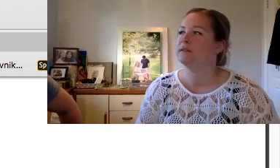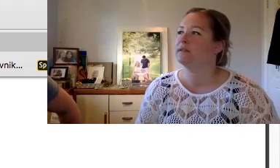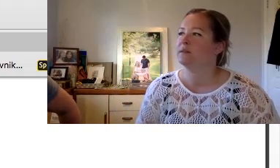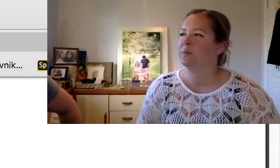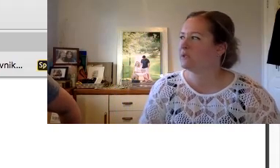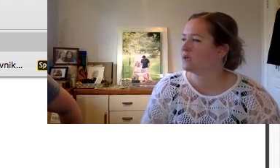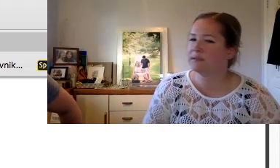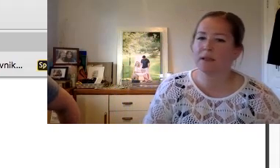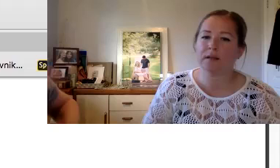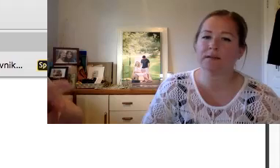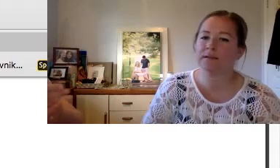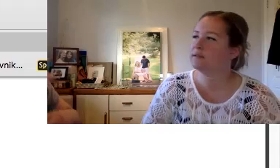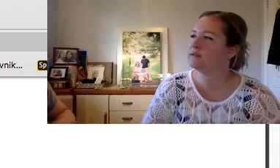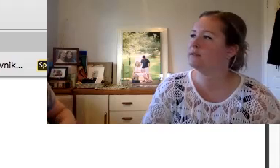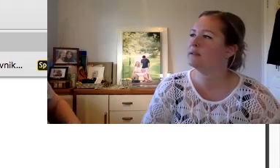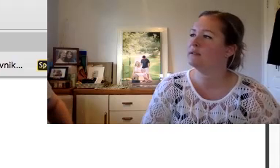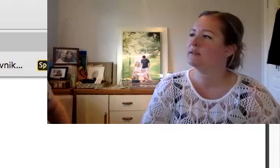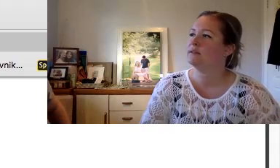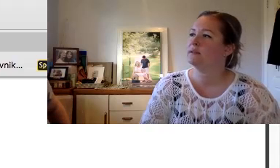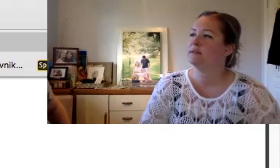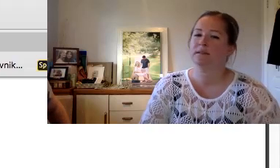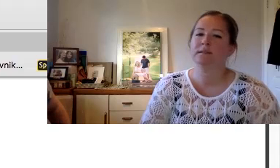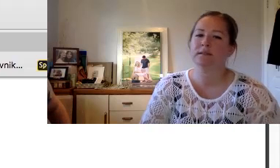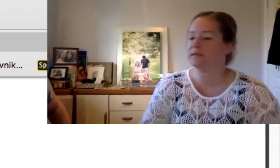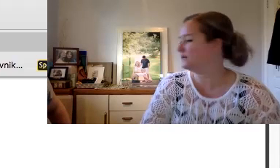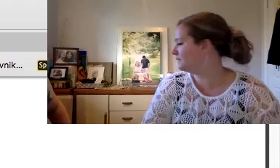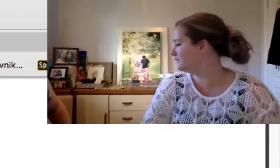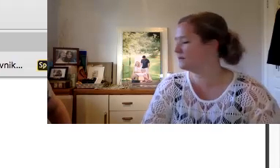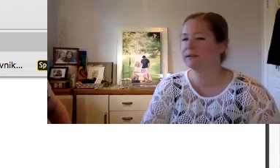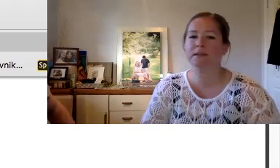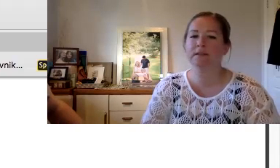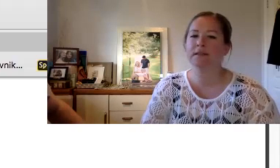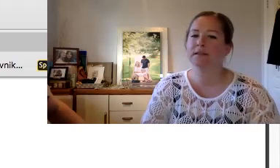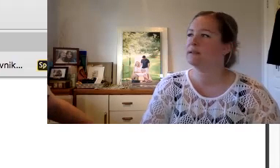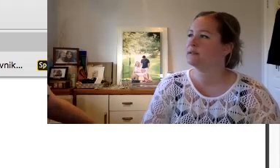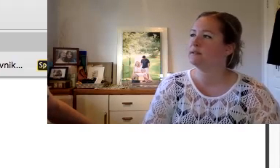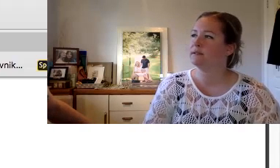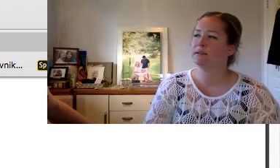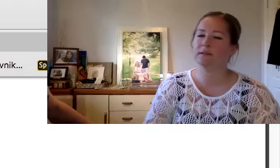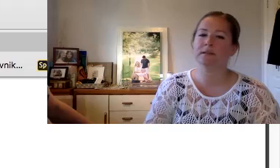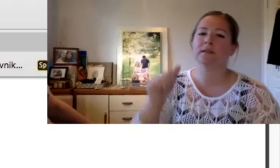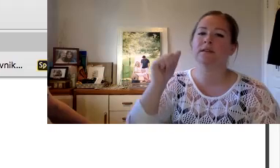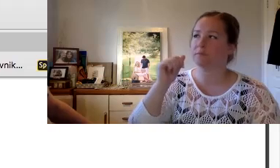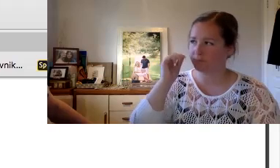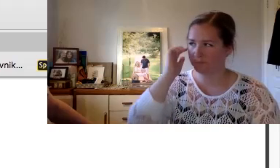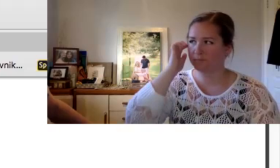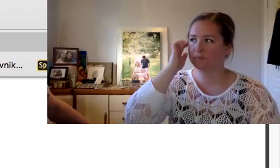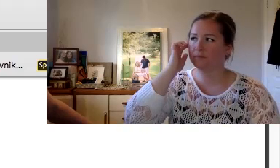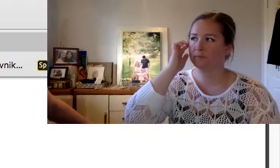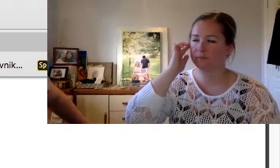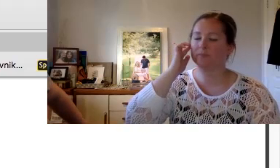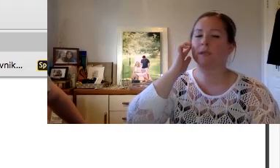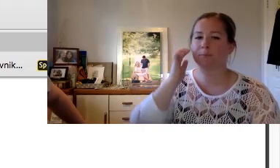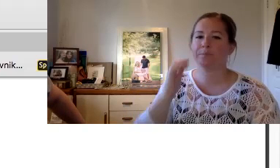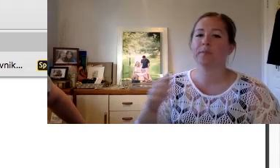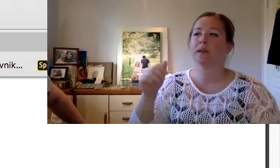cousin. Like I might not say the name. I'll just say cousin. On the lower part is girl and cousin at the top is